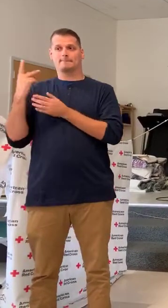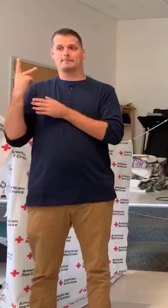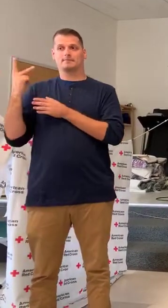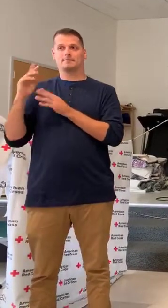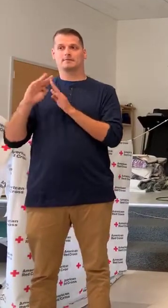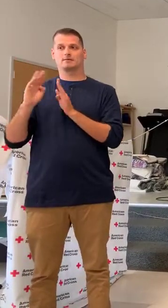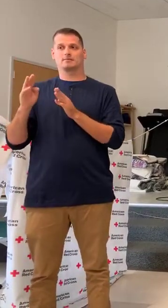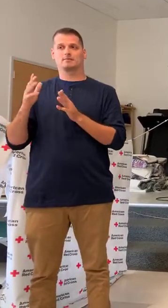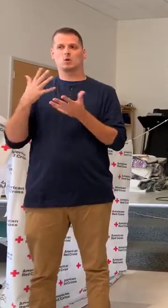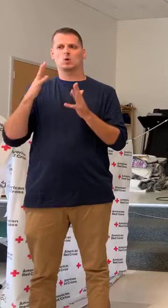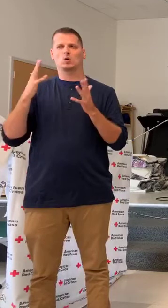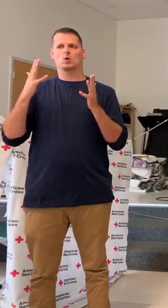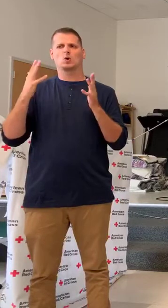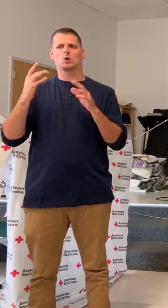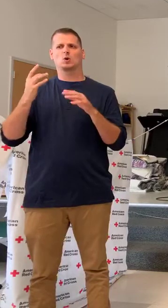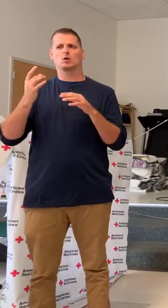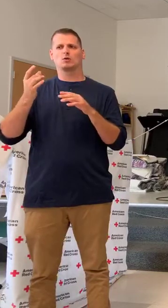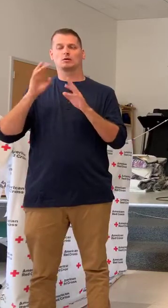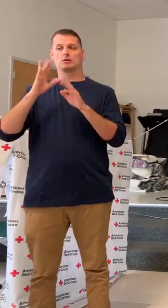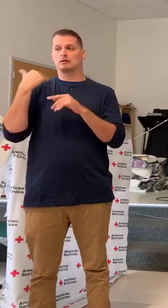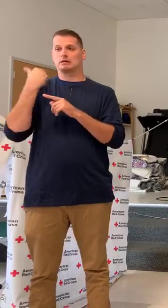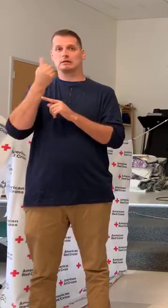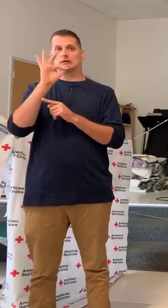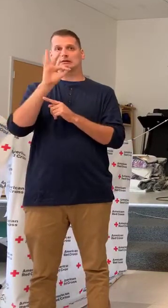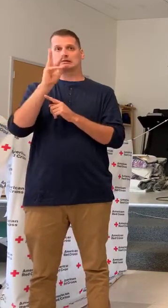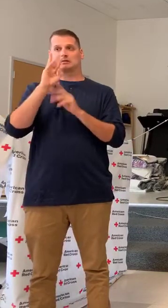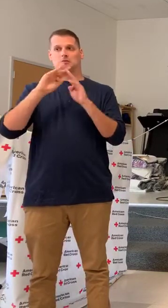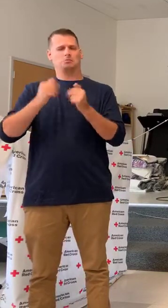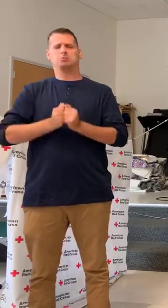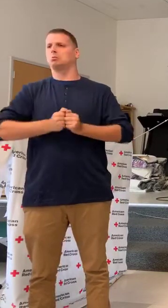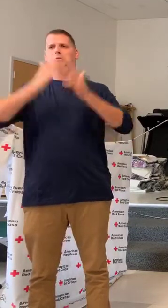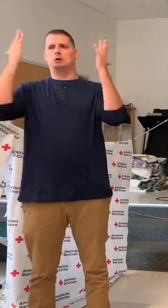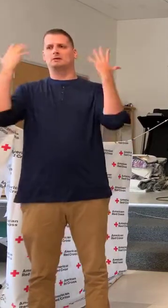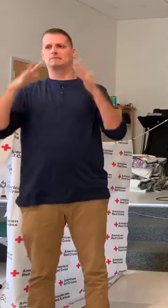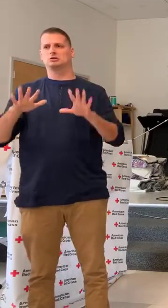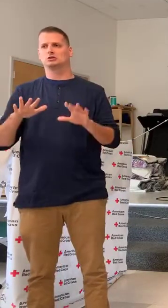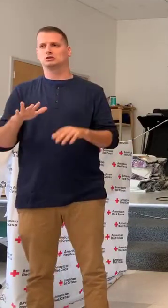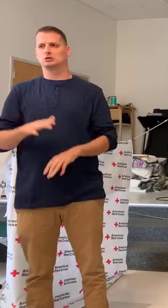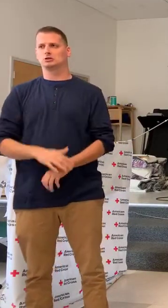96, the day before the anniversary of the 64 earthquake.